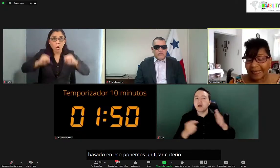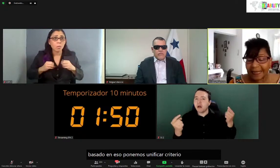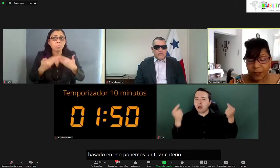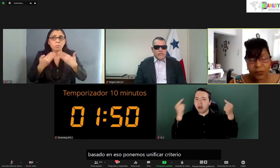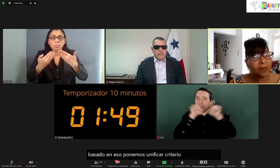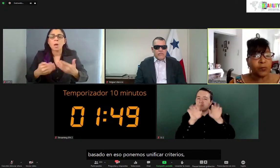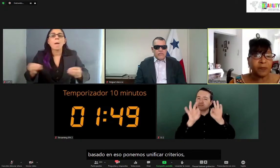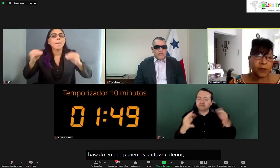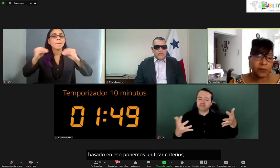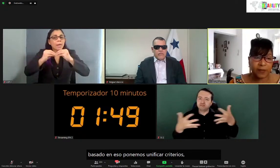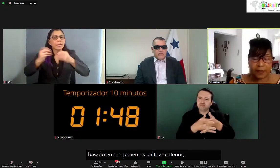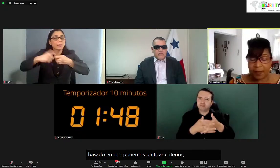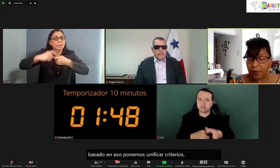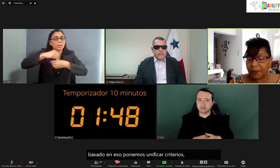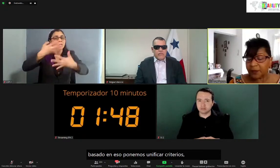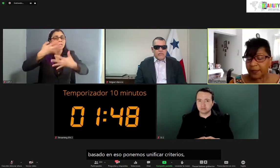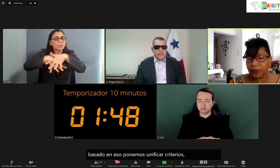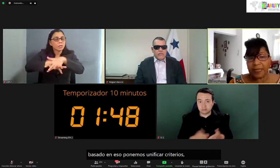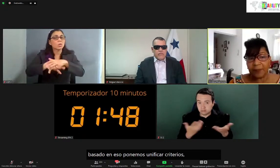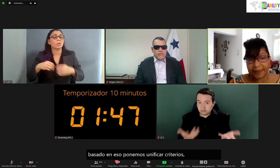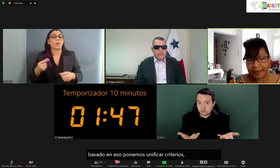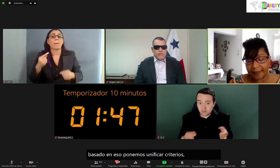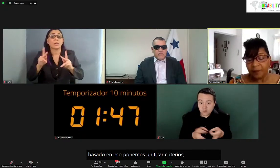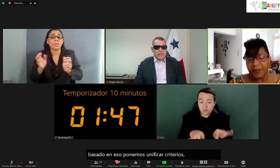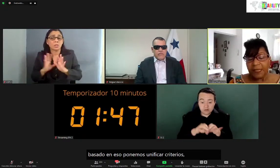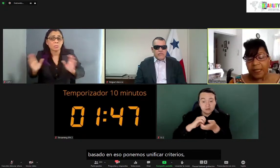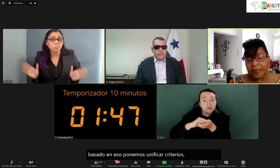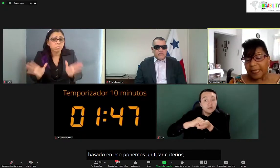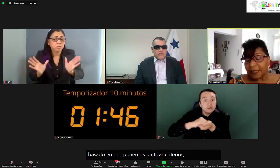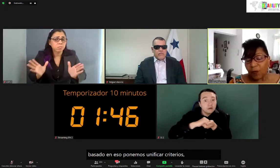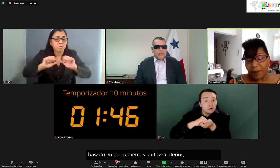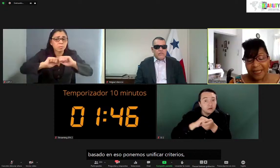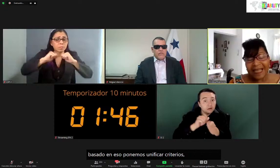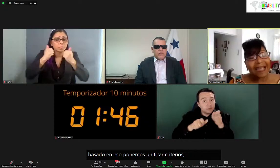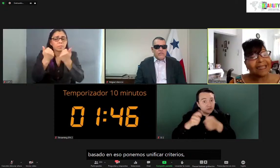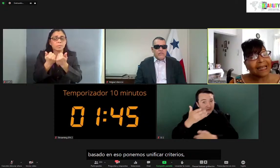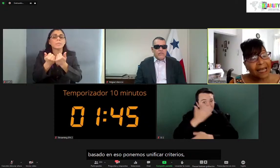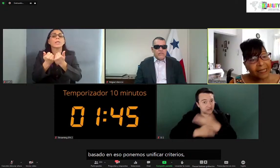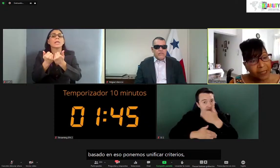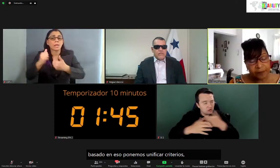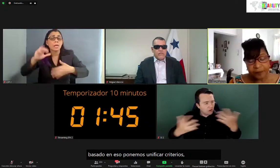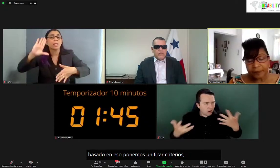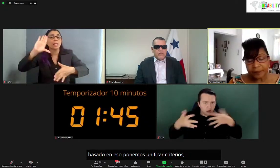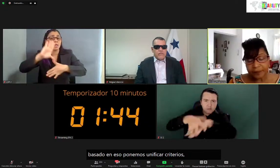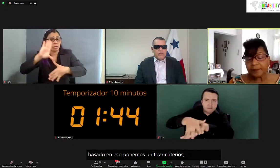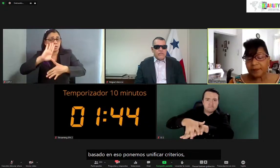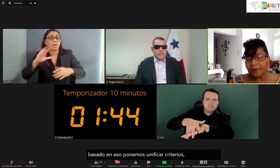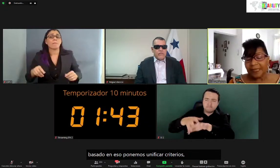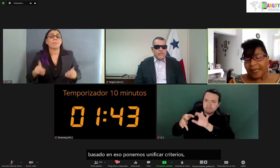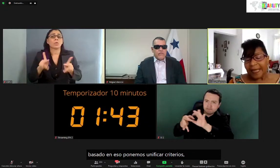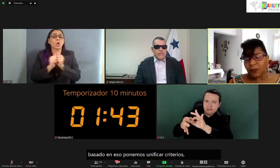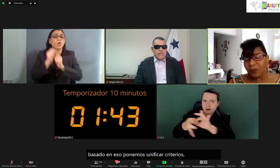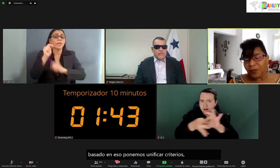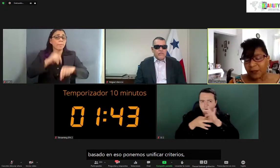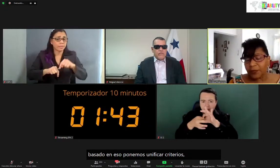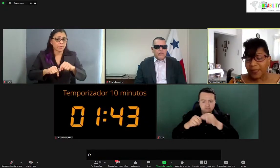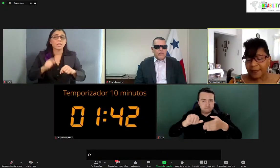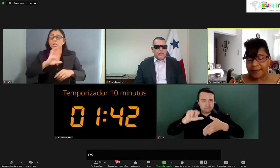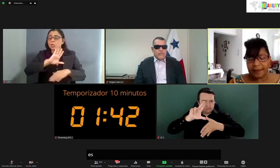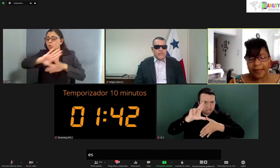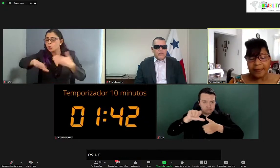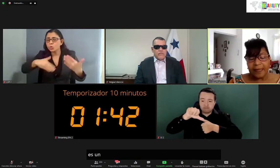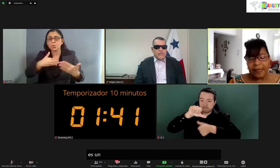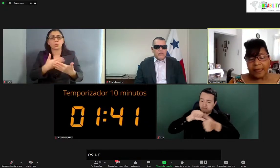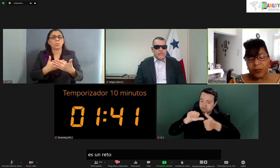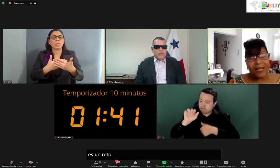region one of them the main one of them is the integration of the associative movement of persons with disabilities in latin america and